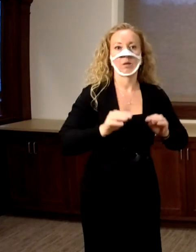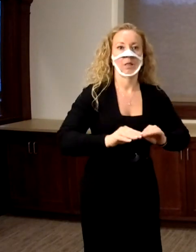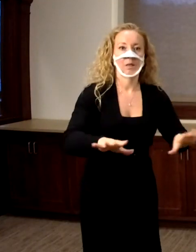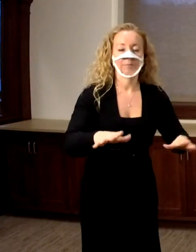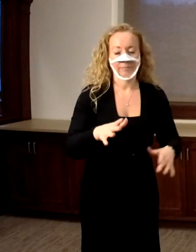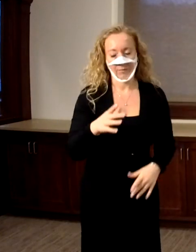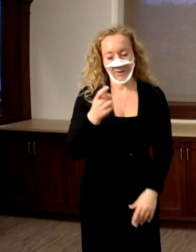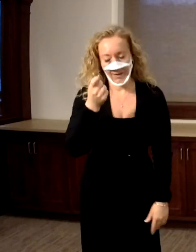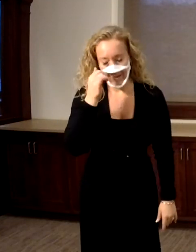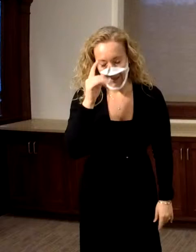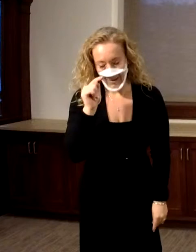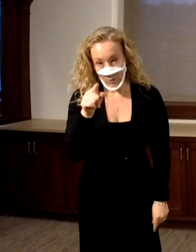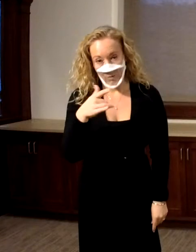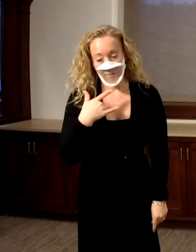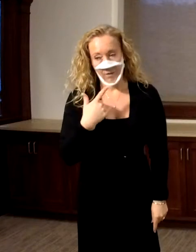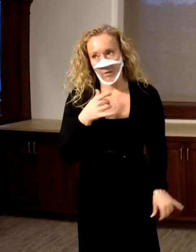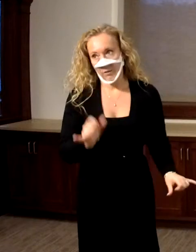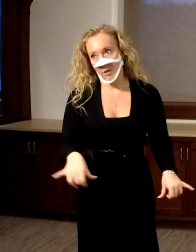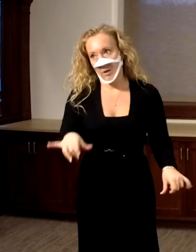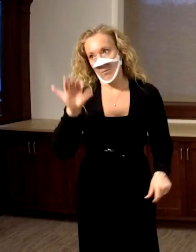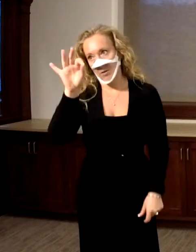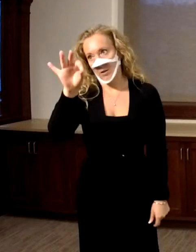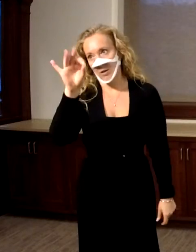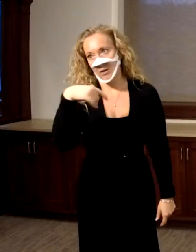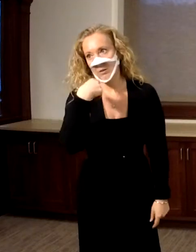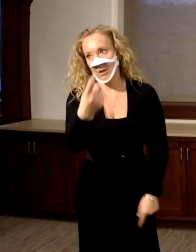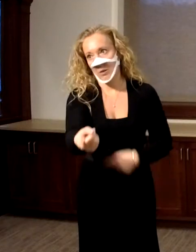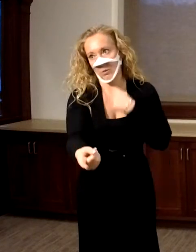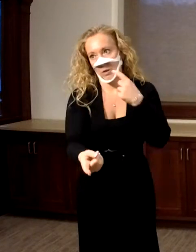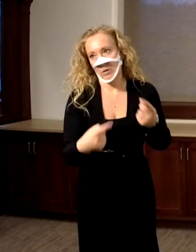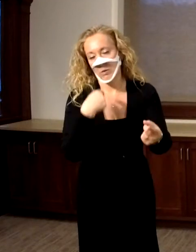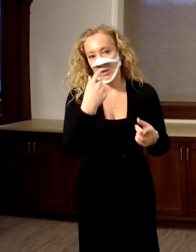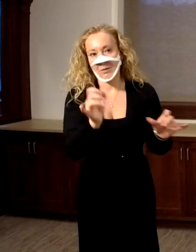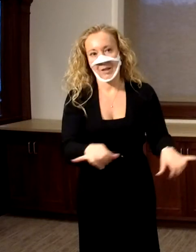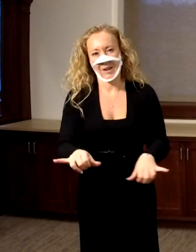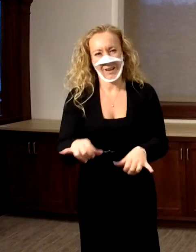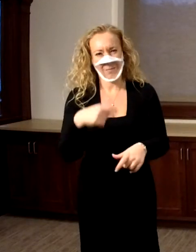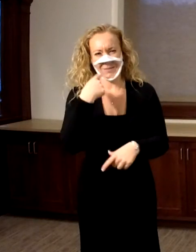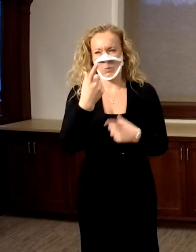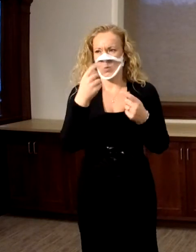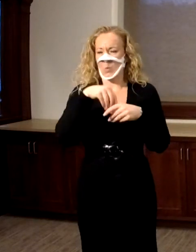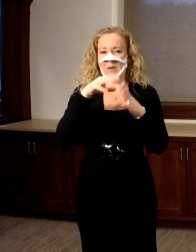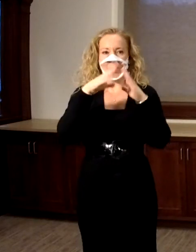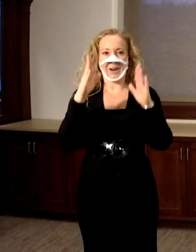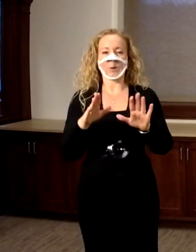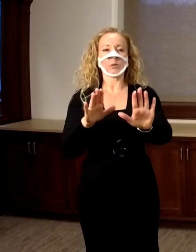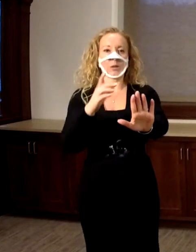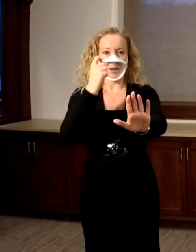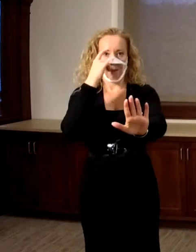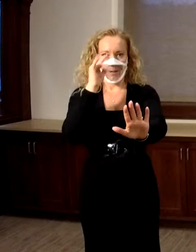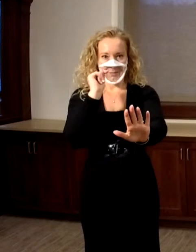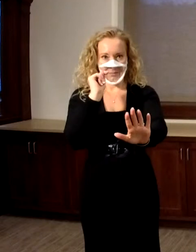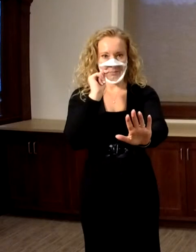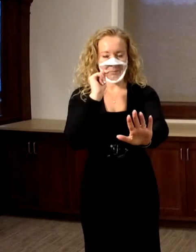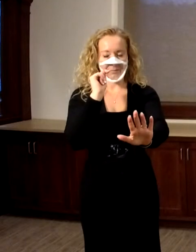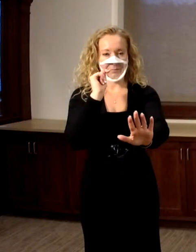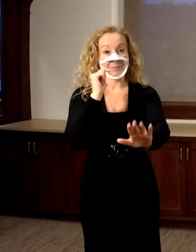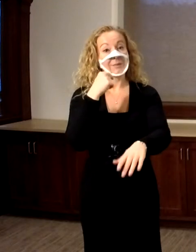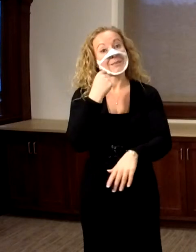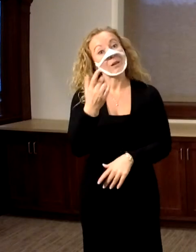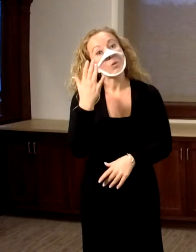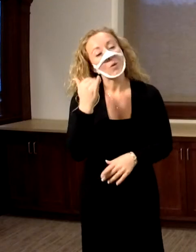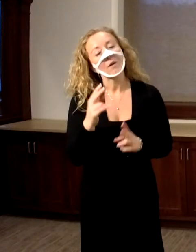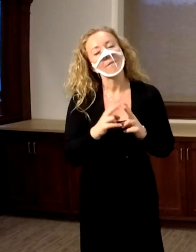feel like I have constantly telling you to do this or that, even inside your own homes. I'm doing this because it's